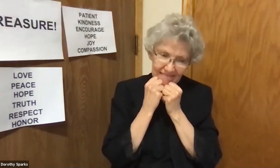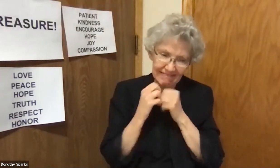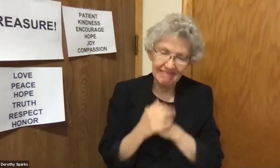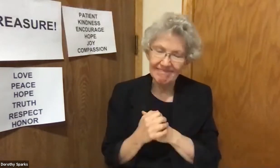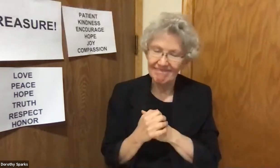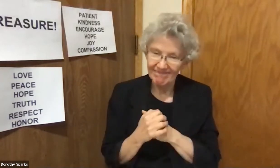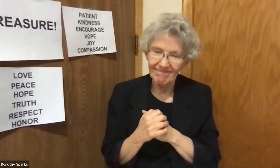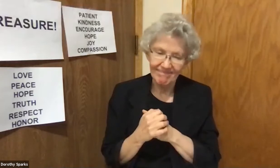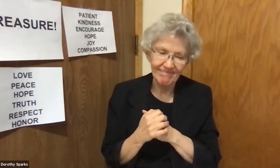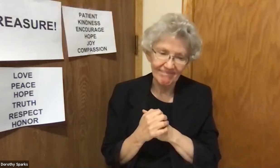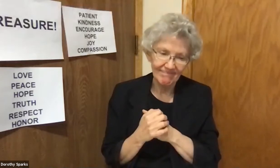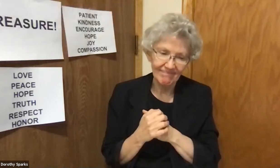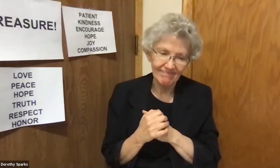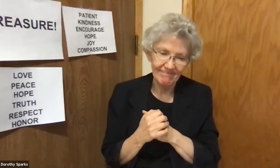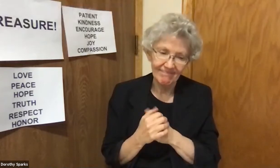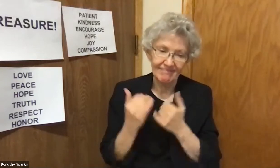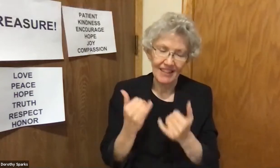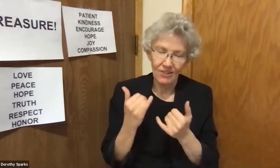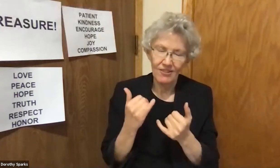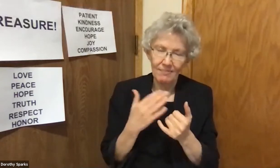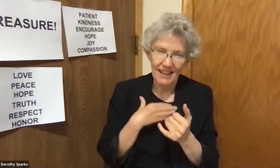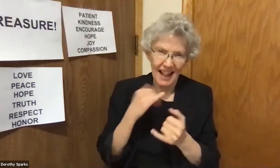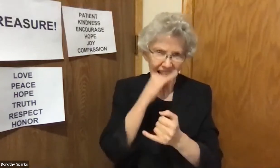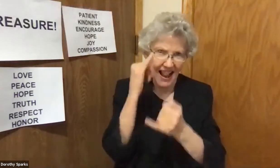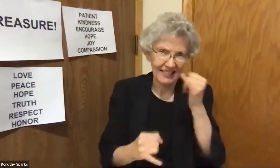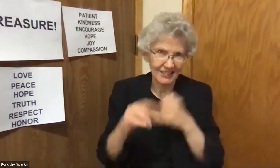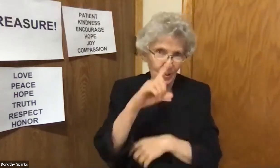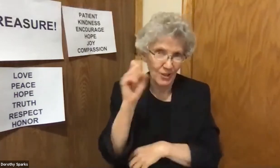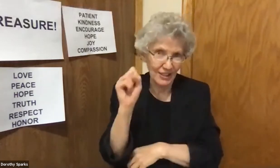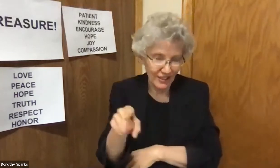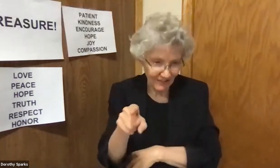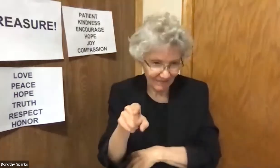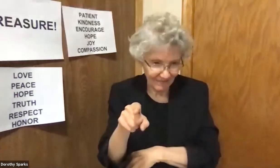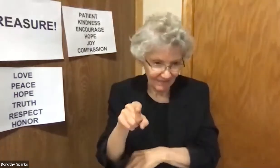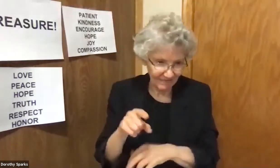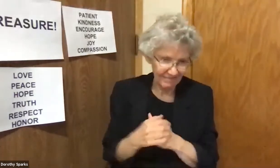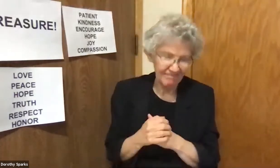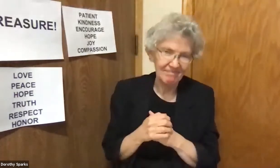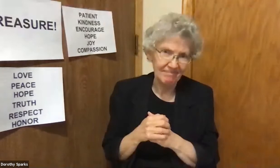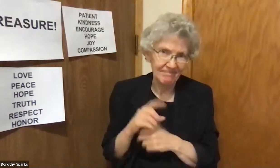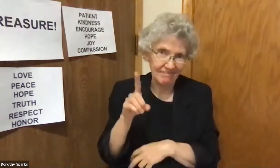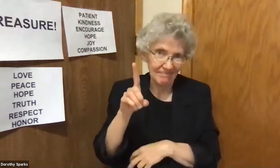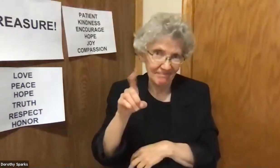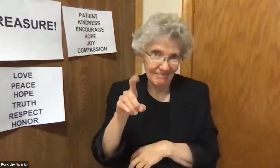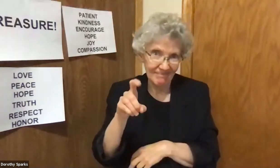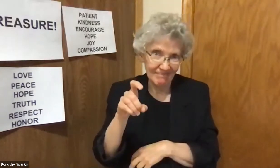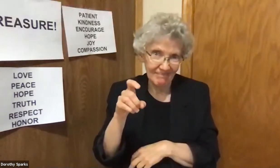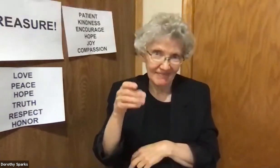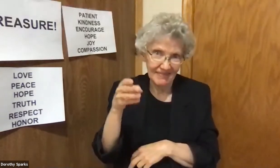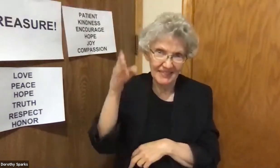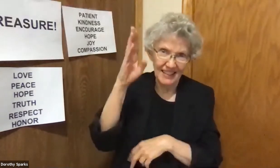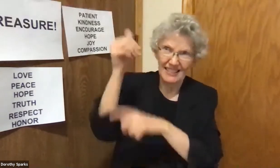And so we can say that to be connected and united is a valuable treasure as